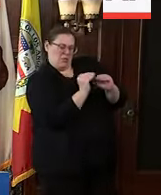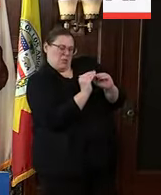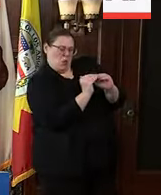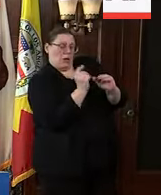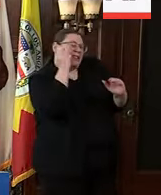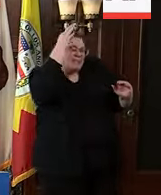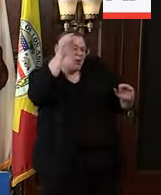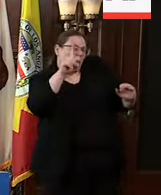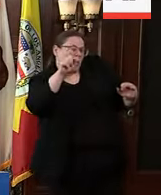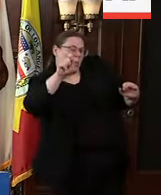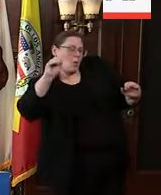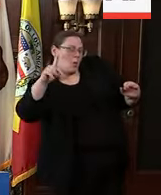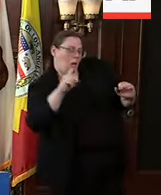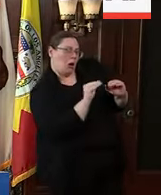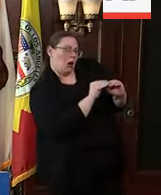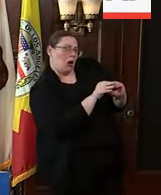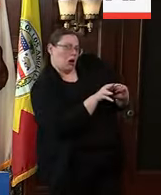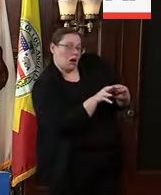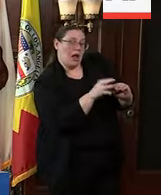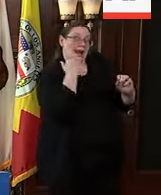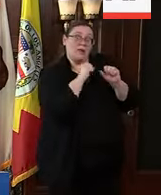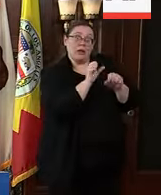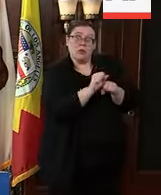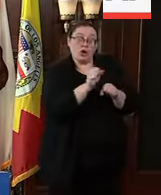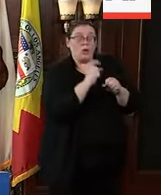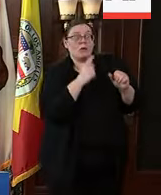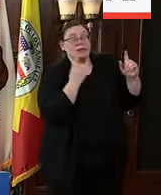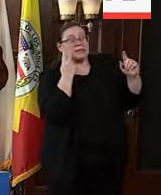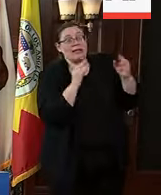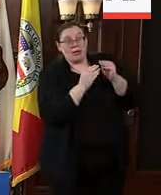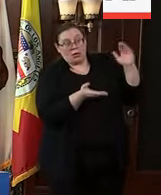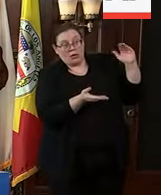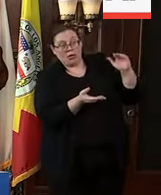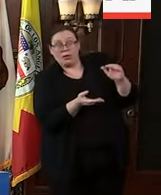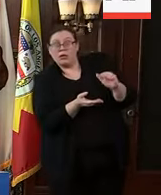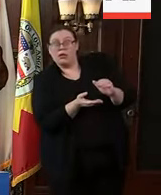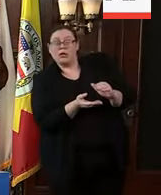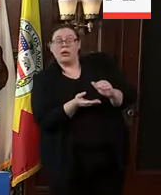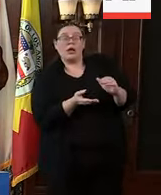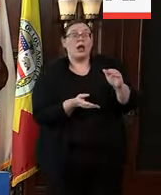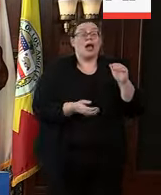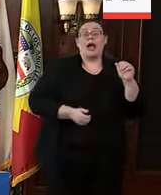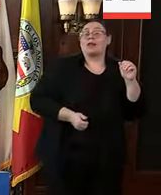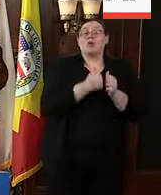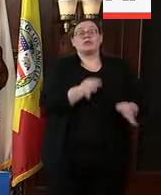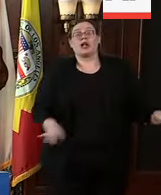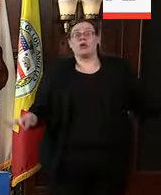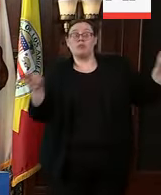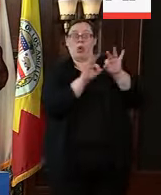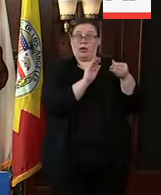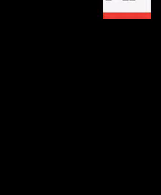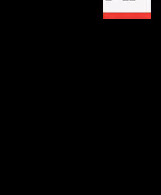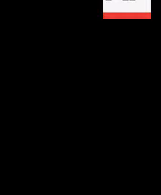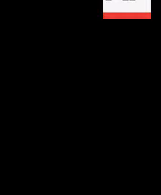if we continue the work of this past week, we could see that go down even further, perhaps the strongest and most important leading indicator of where we're